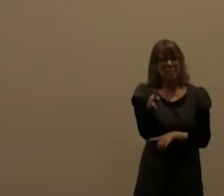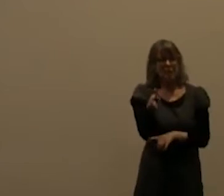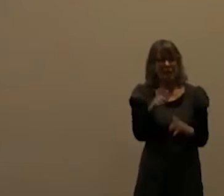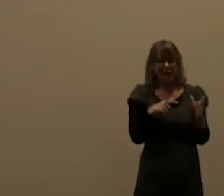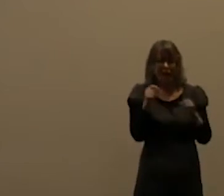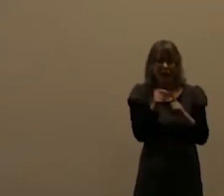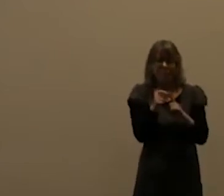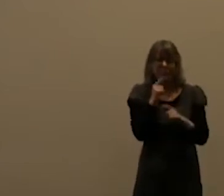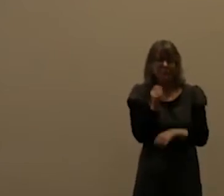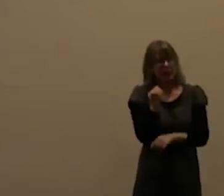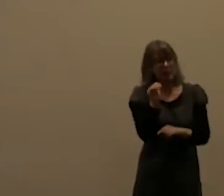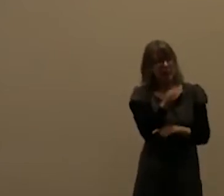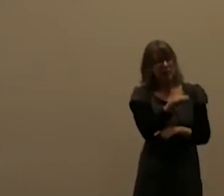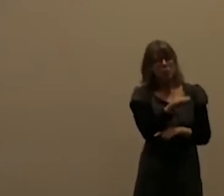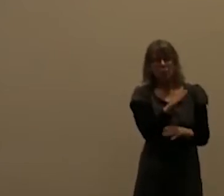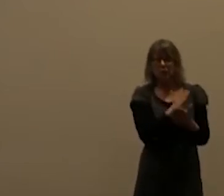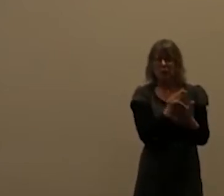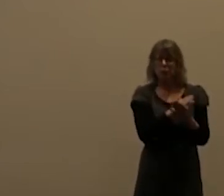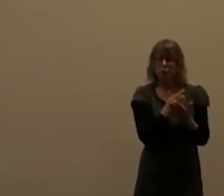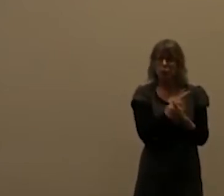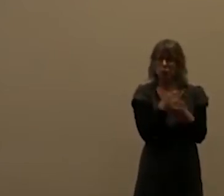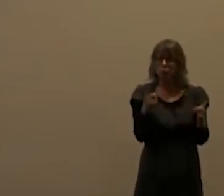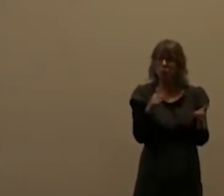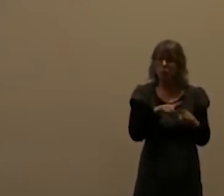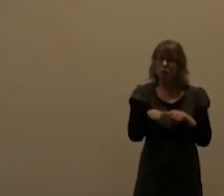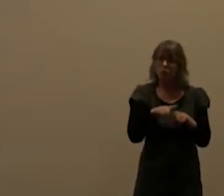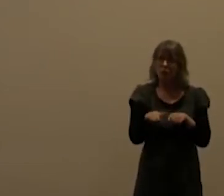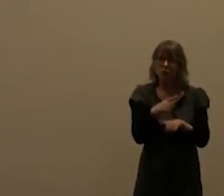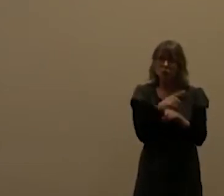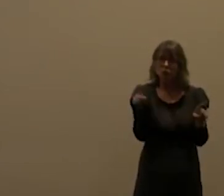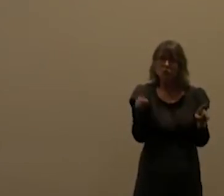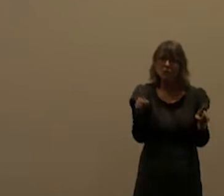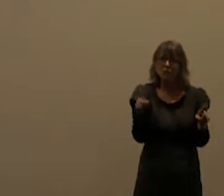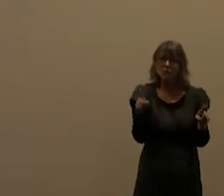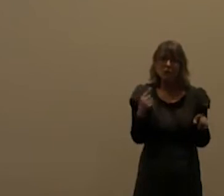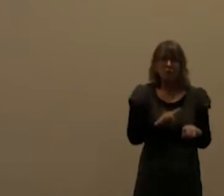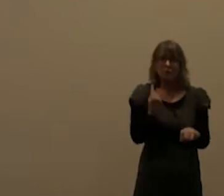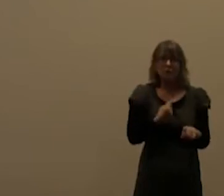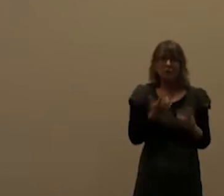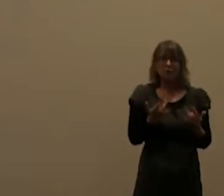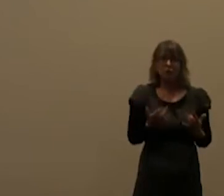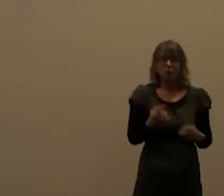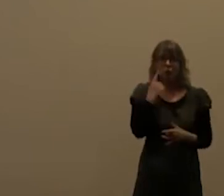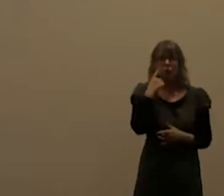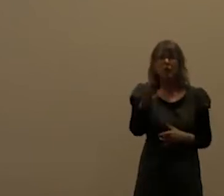if we can export those. I don't know if anyone else in the audience has tried that. I just haven't, but if you have, let me